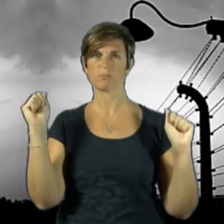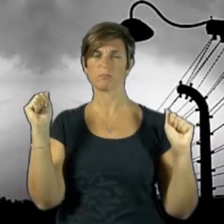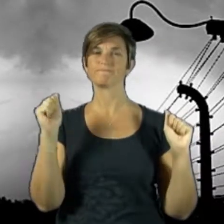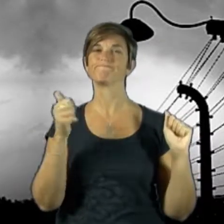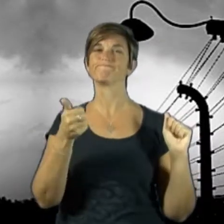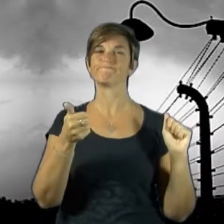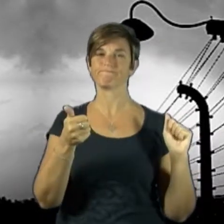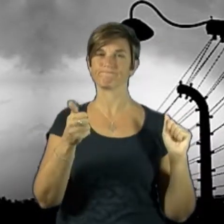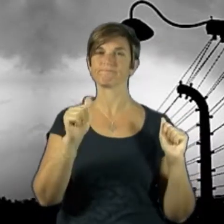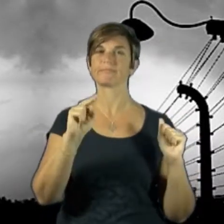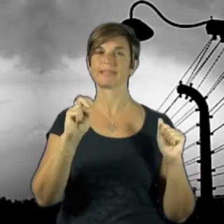Scabies.